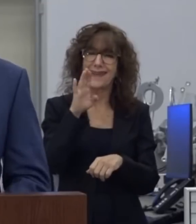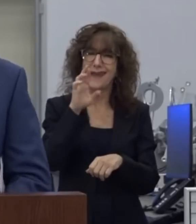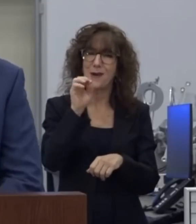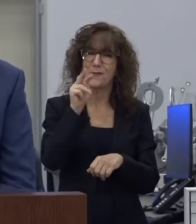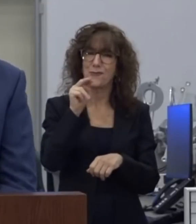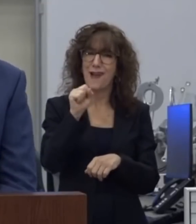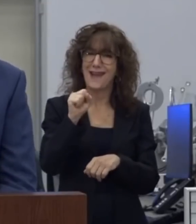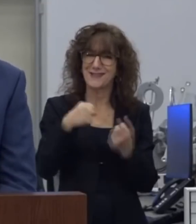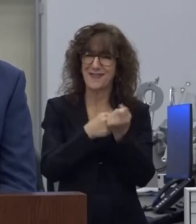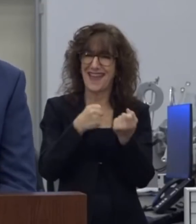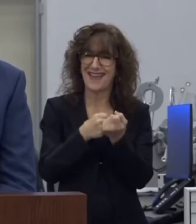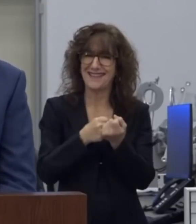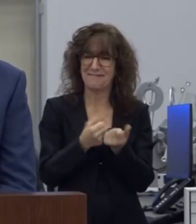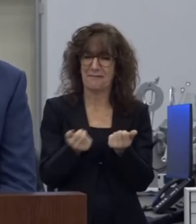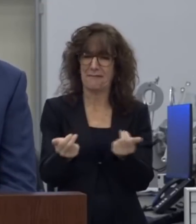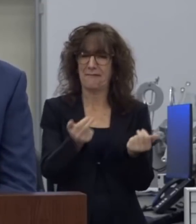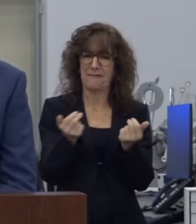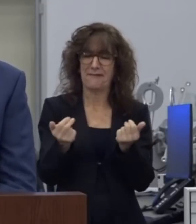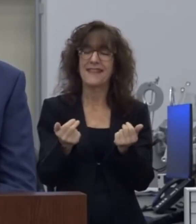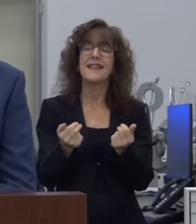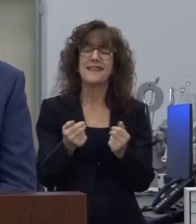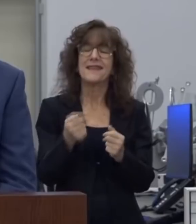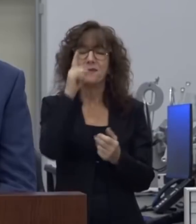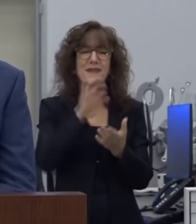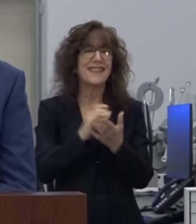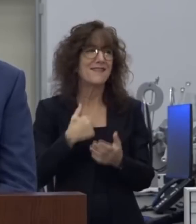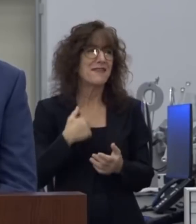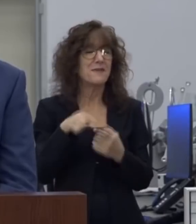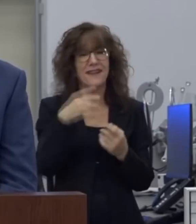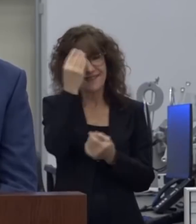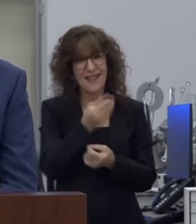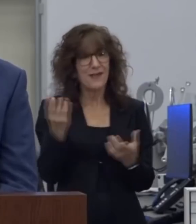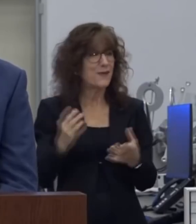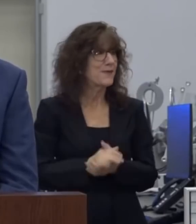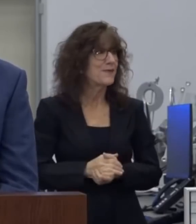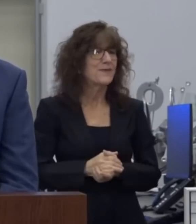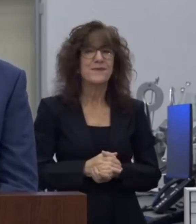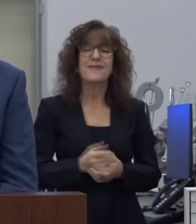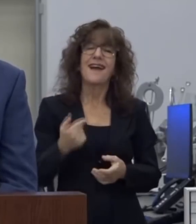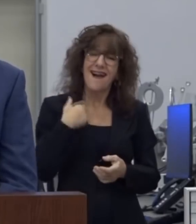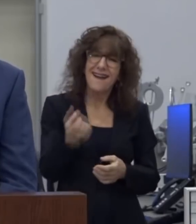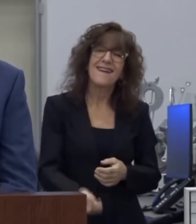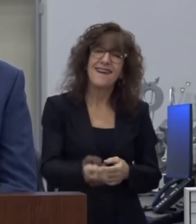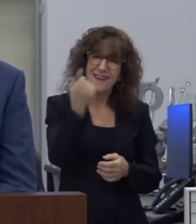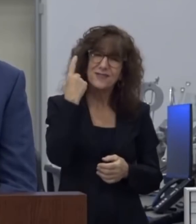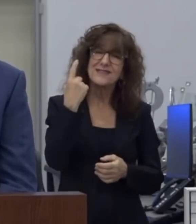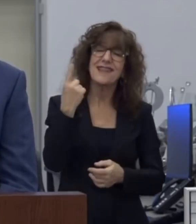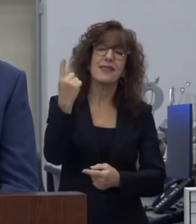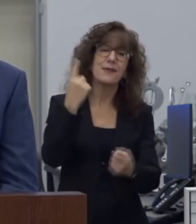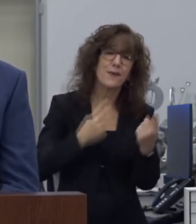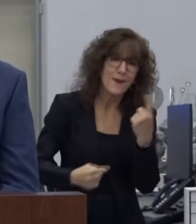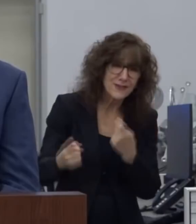But seriously, believe me when I tell you, I understand the